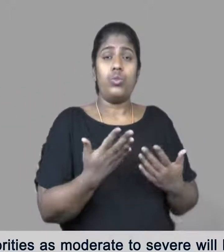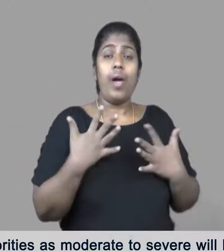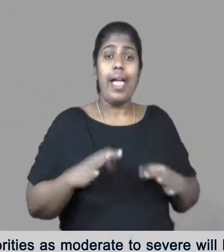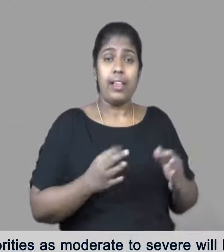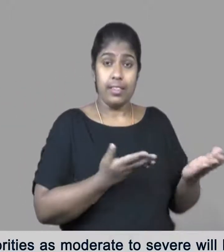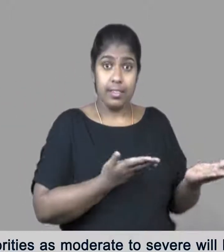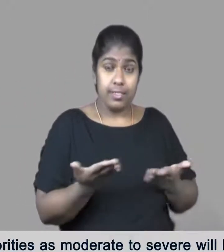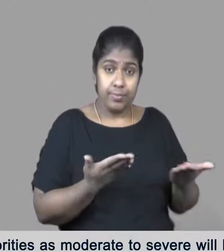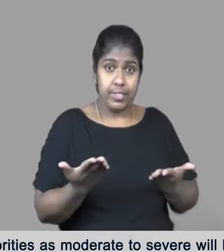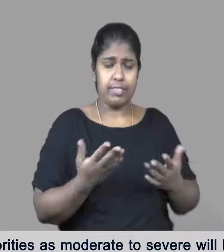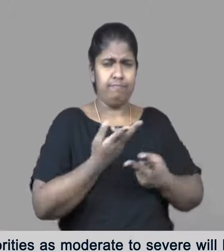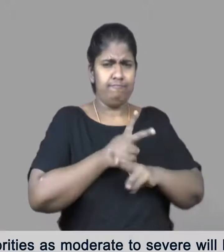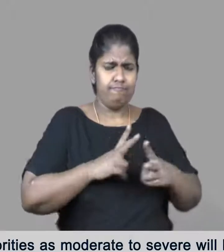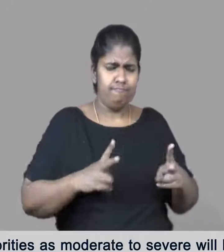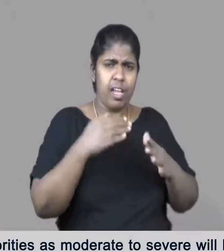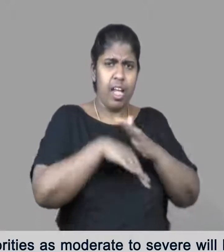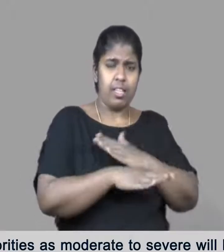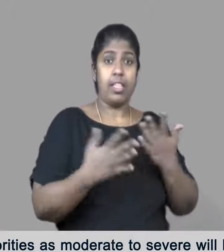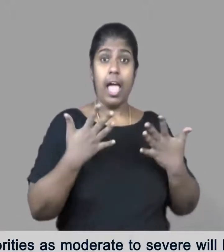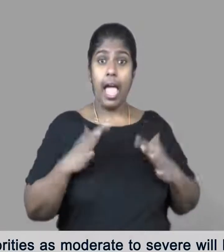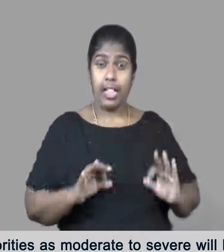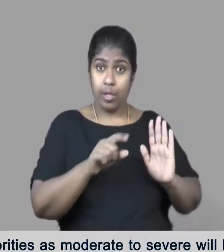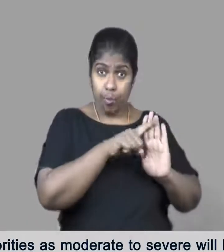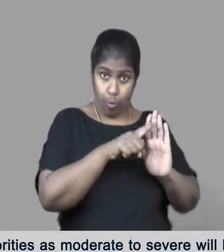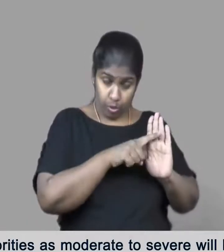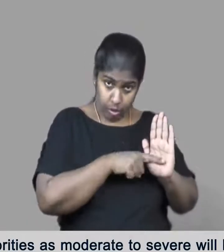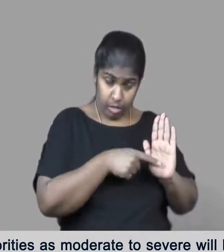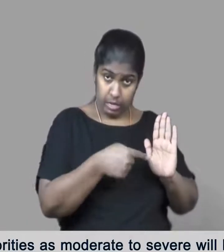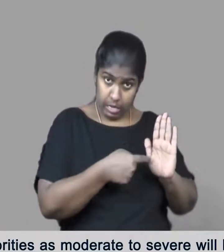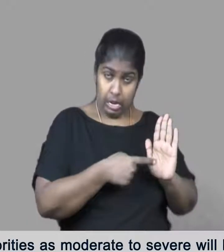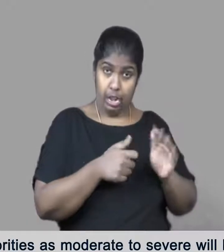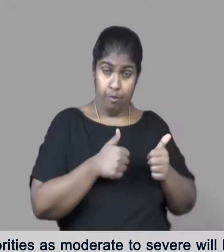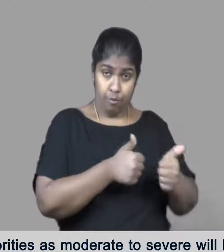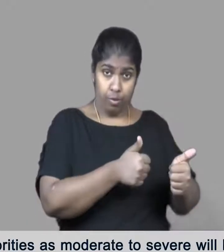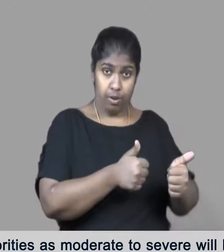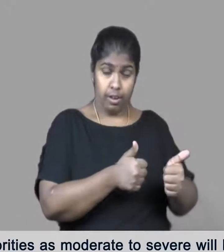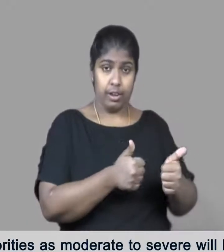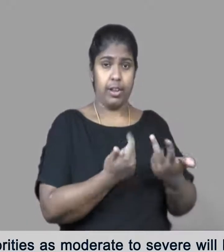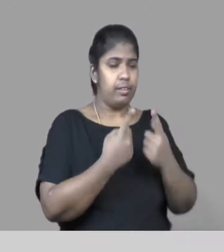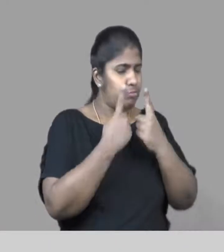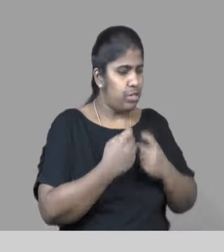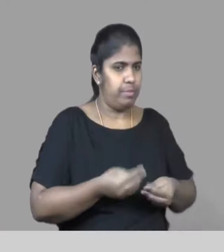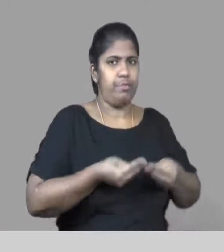as per health protocol in appropriate health facility.